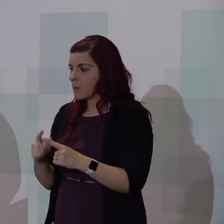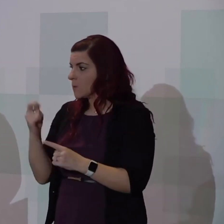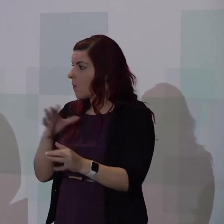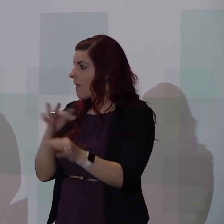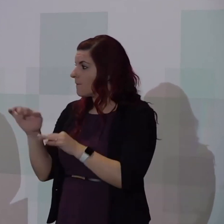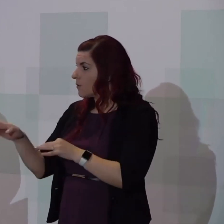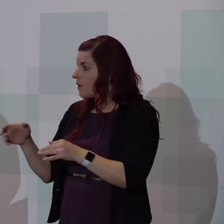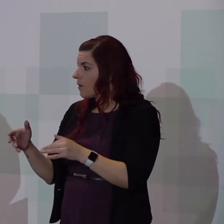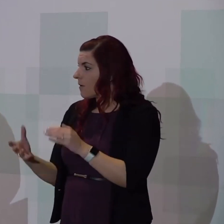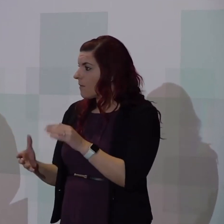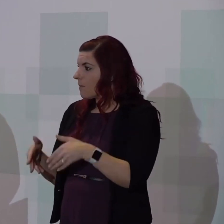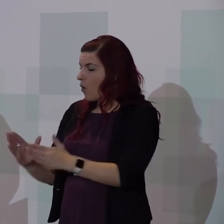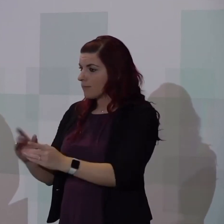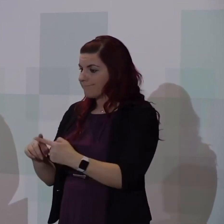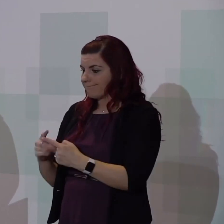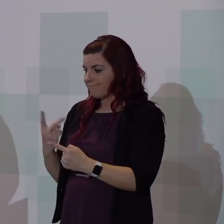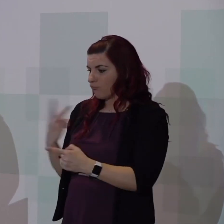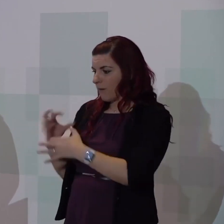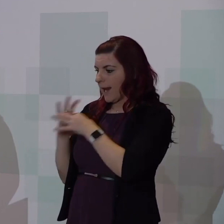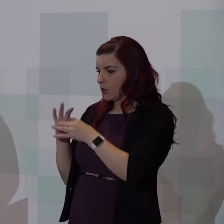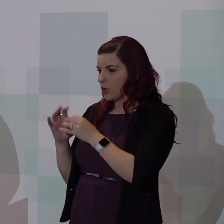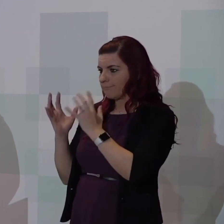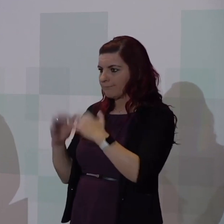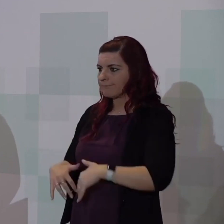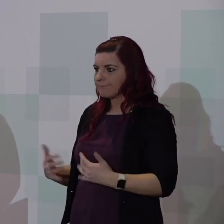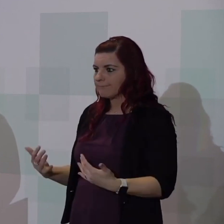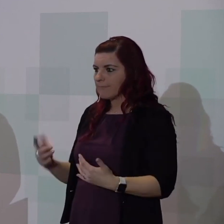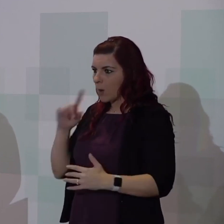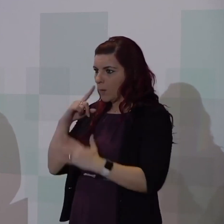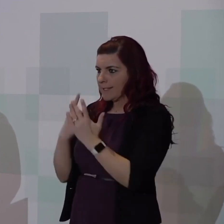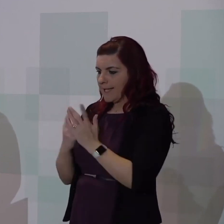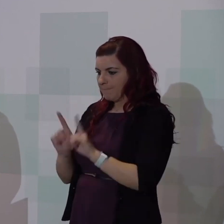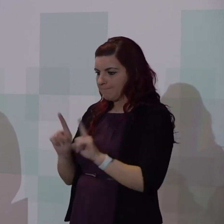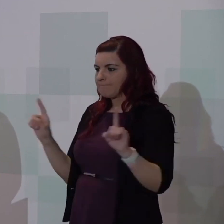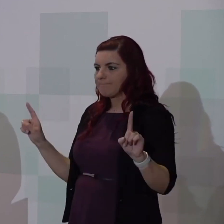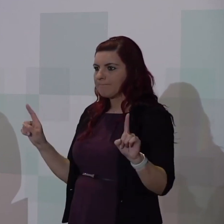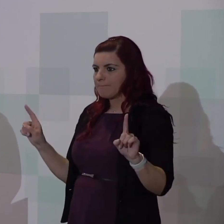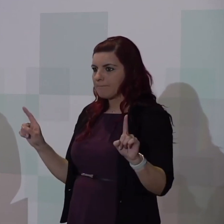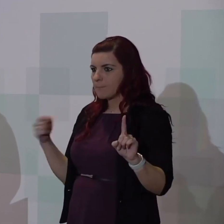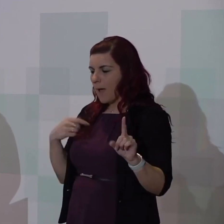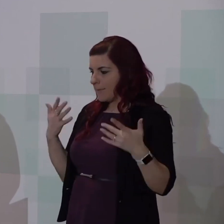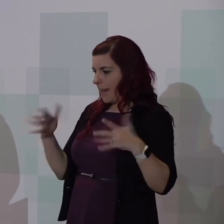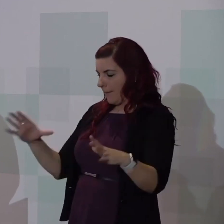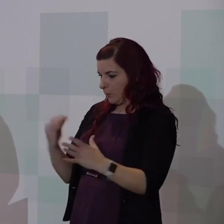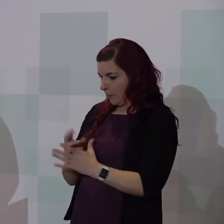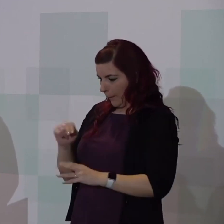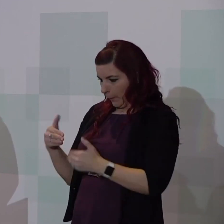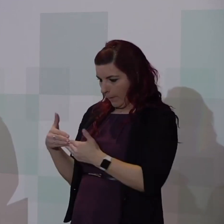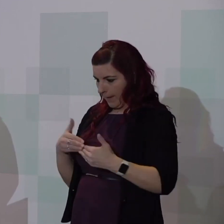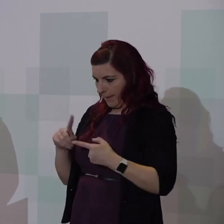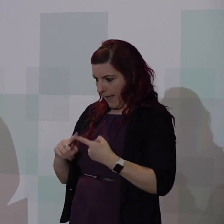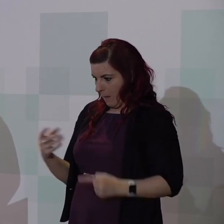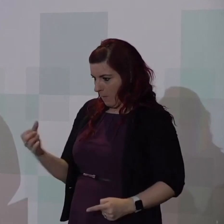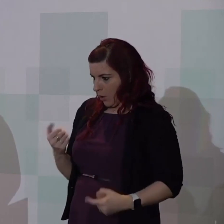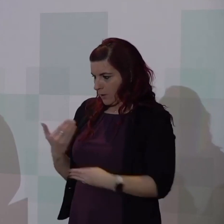born, the relationship broke down and we decided to part. I was left with a new baby and a mortgage on my